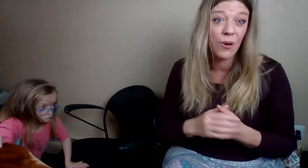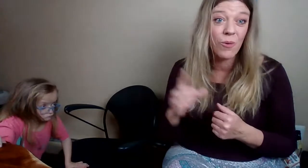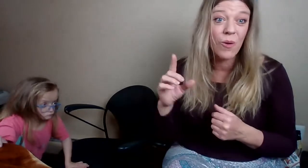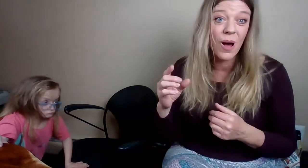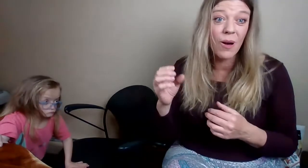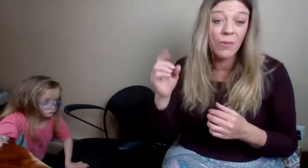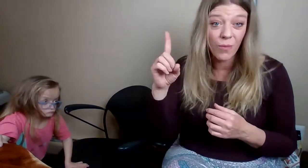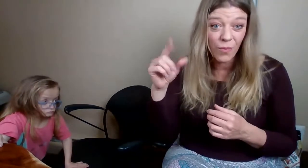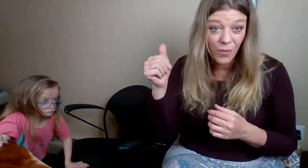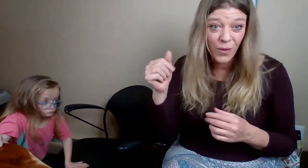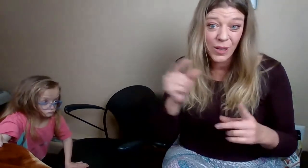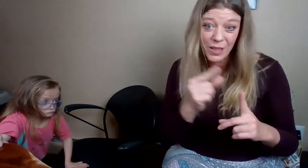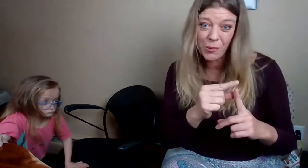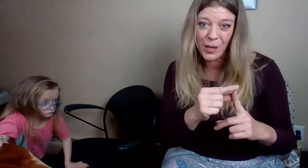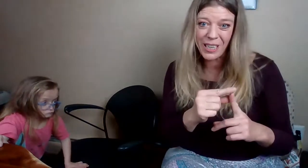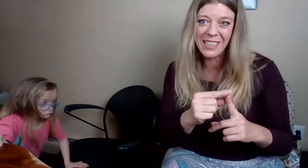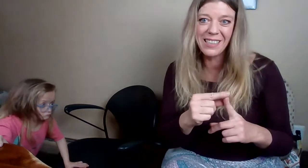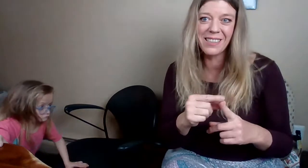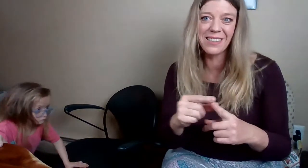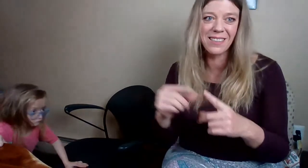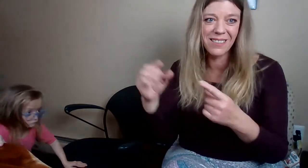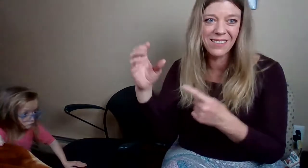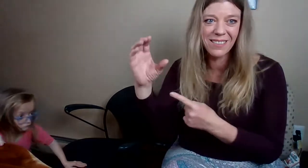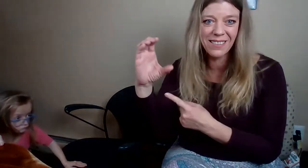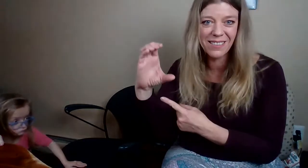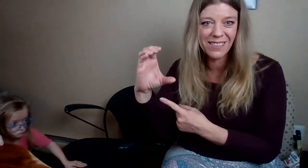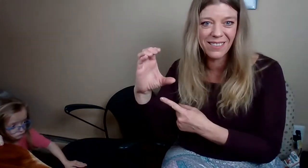So, first word.